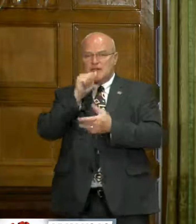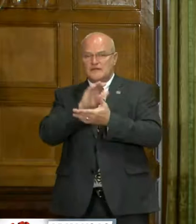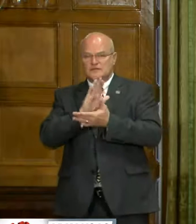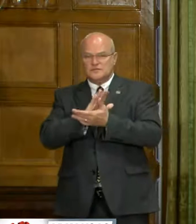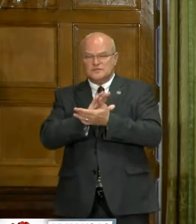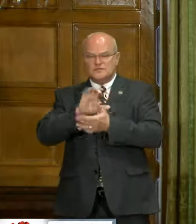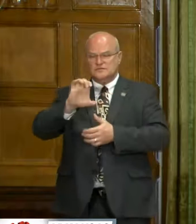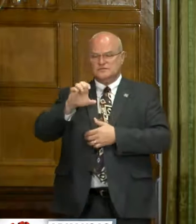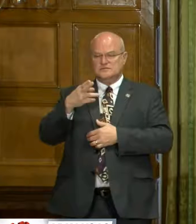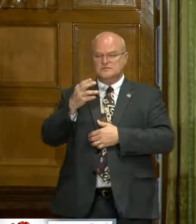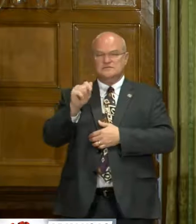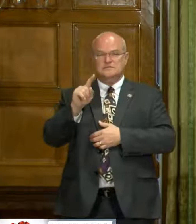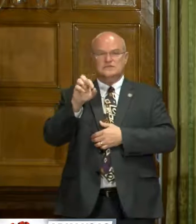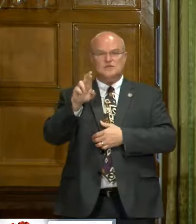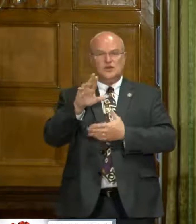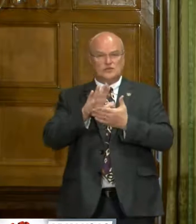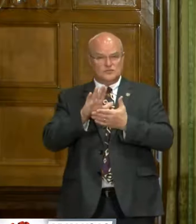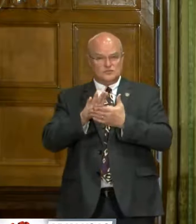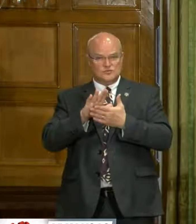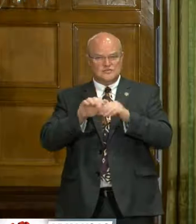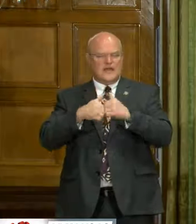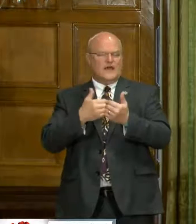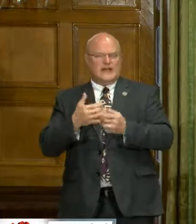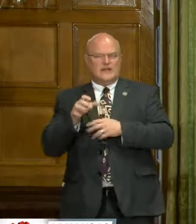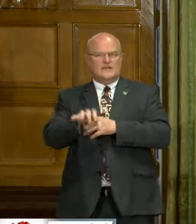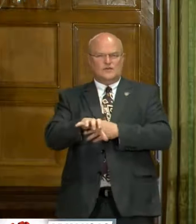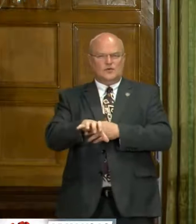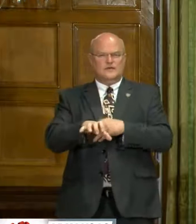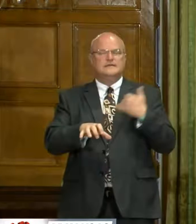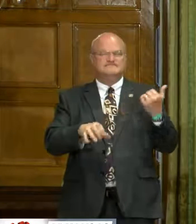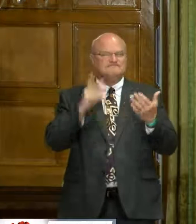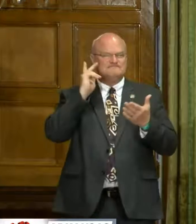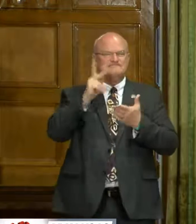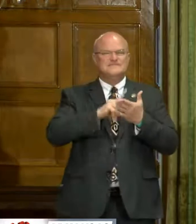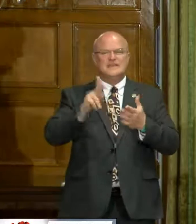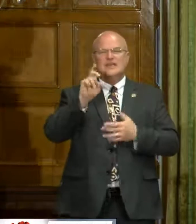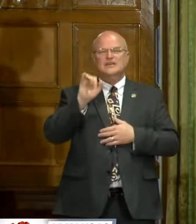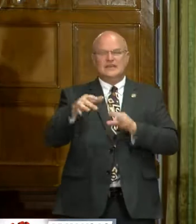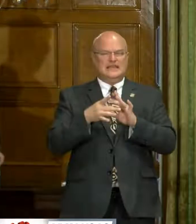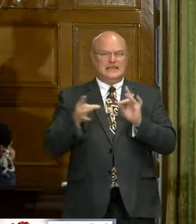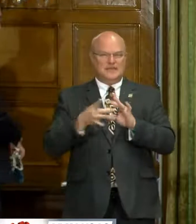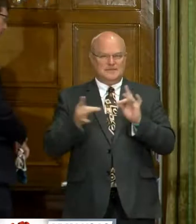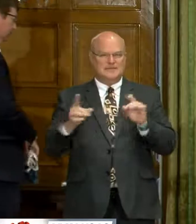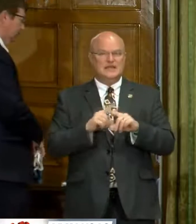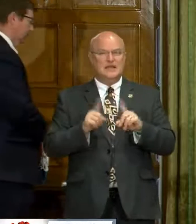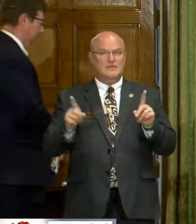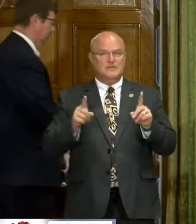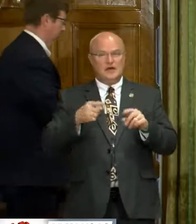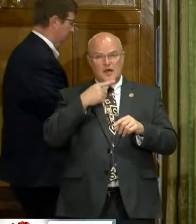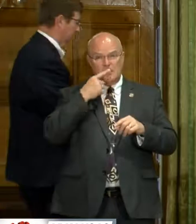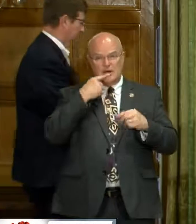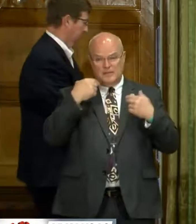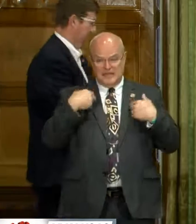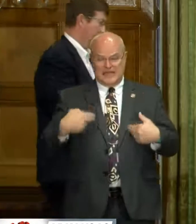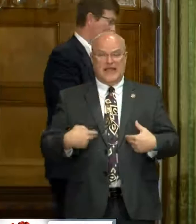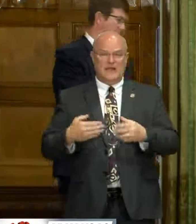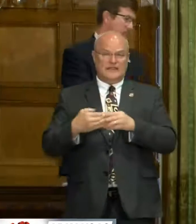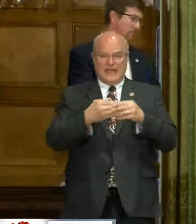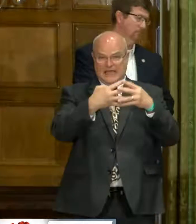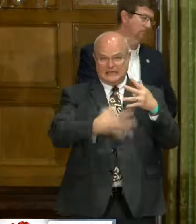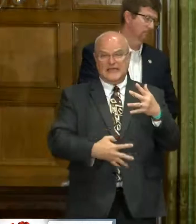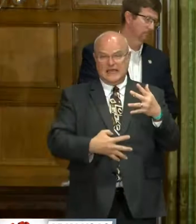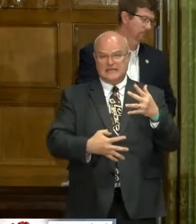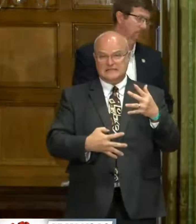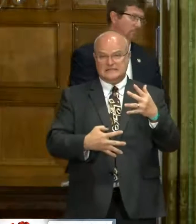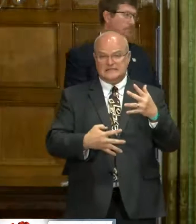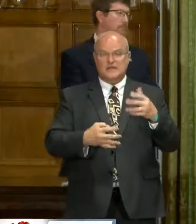enforced? I'll let Secretary Key comment on that, but the public health